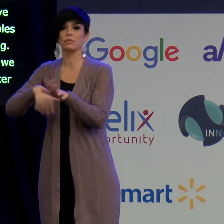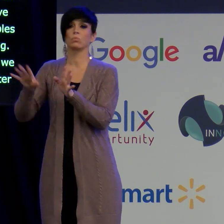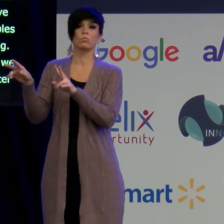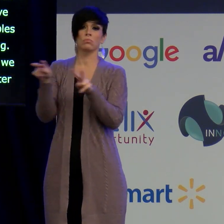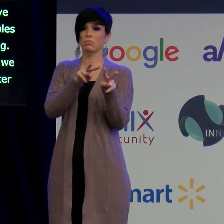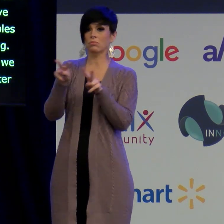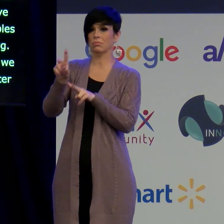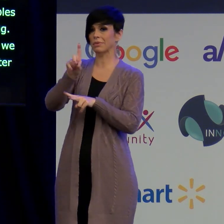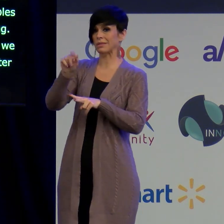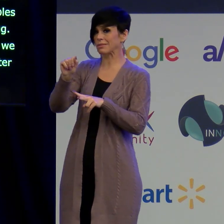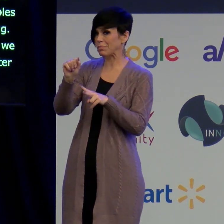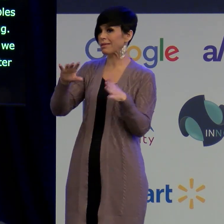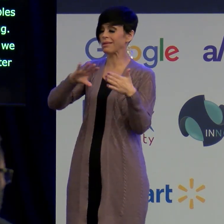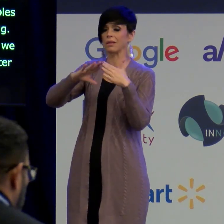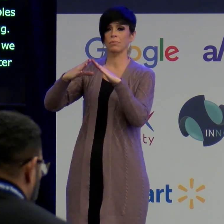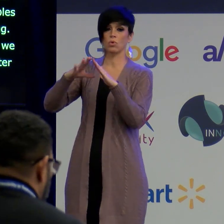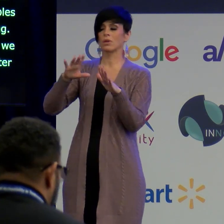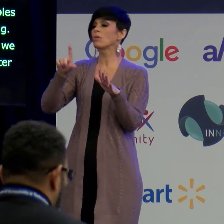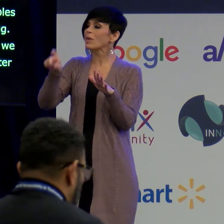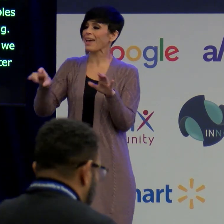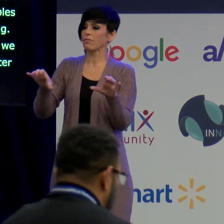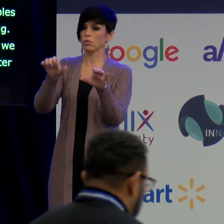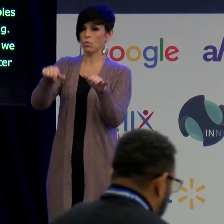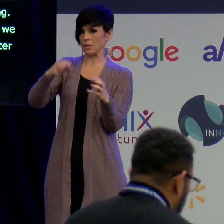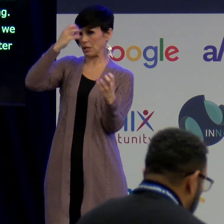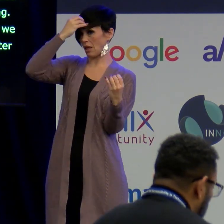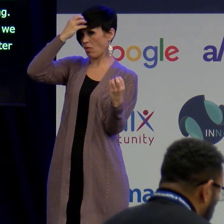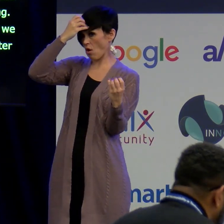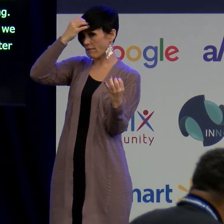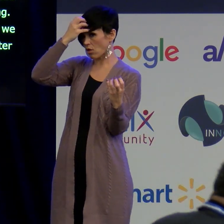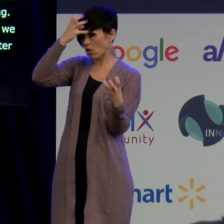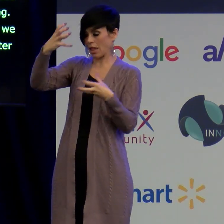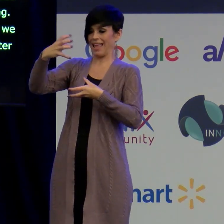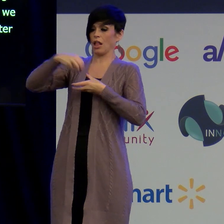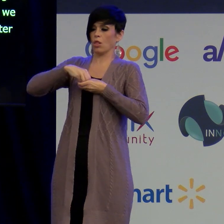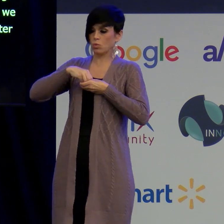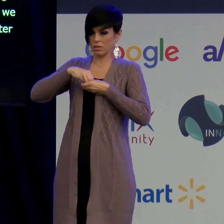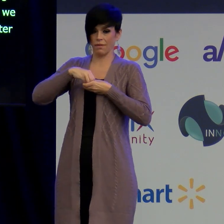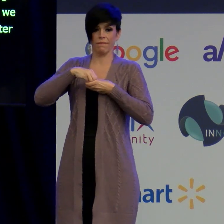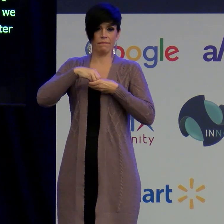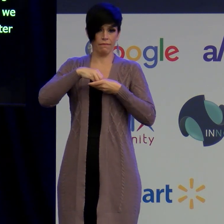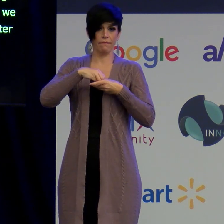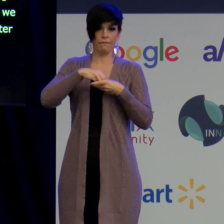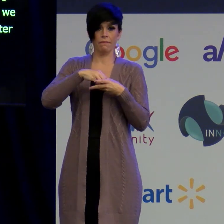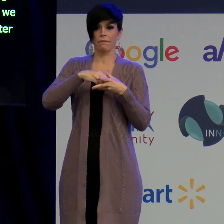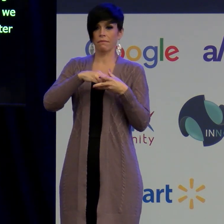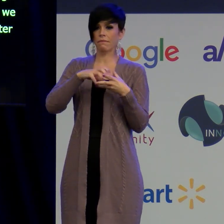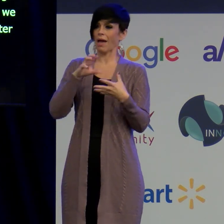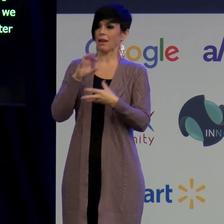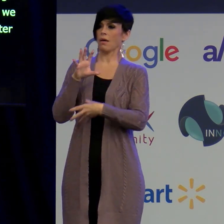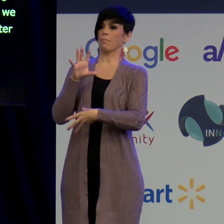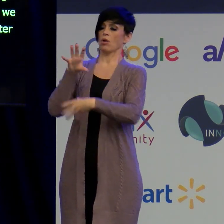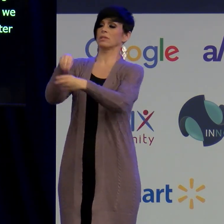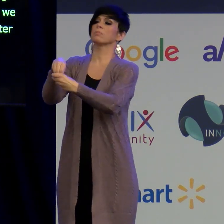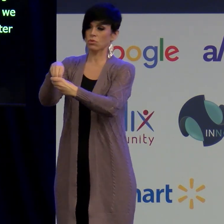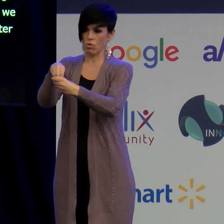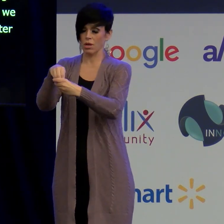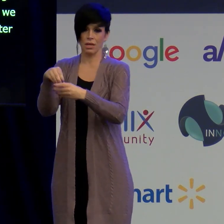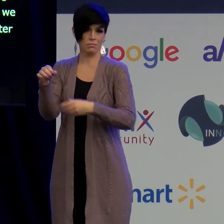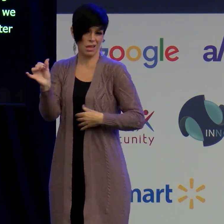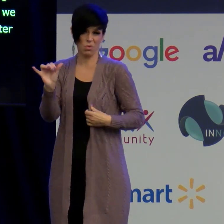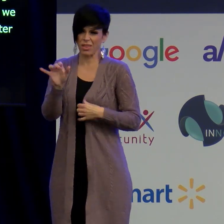community. We have to do this in a thoughtful, inclusive, and participatory, which is a